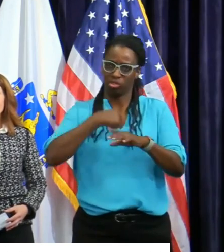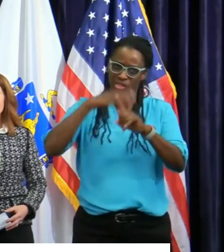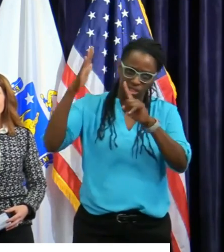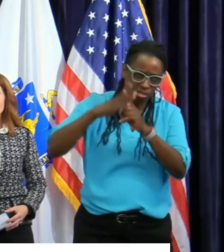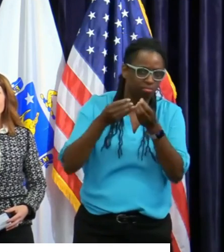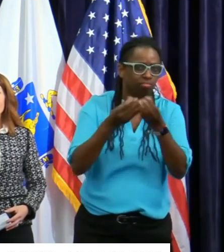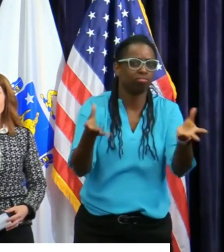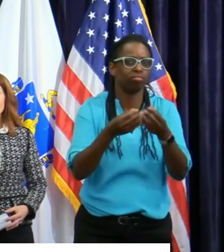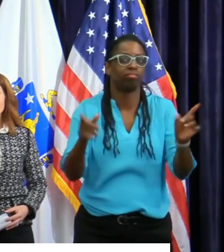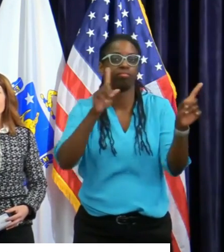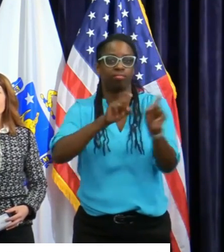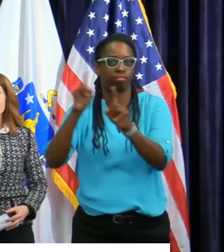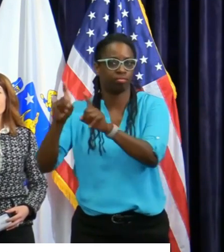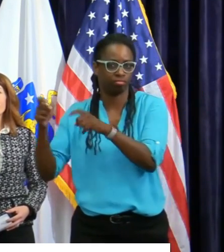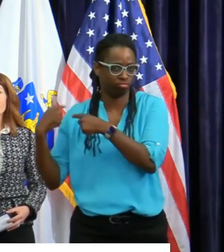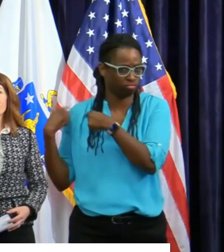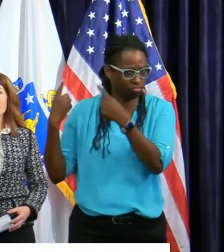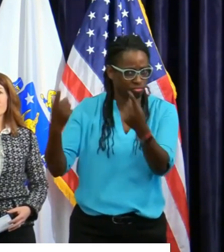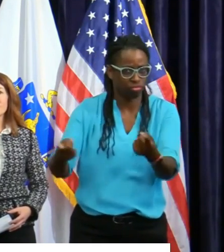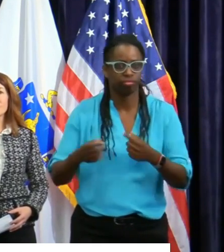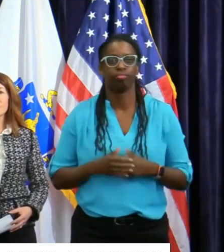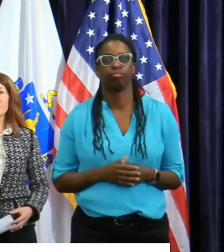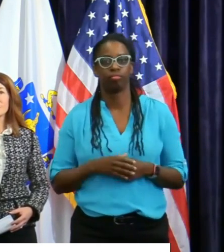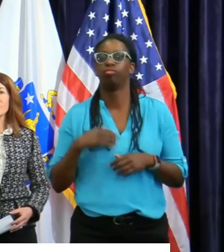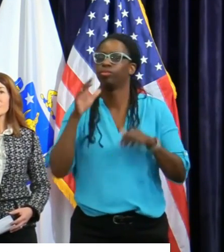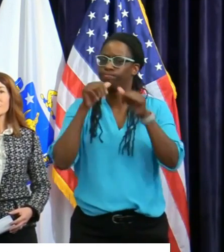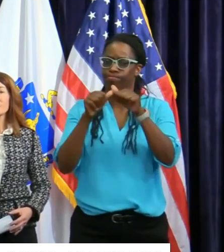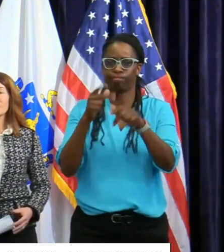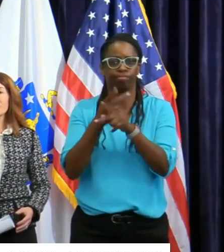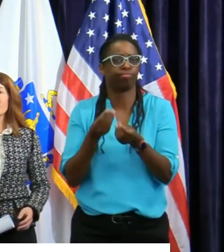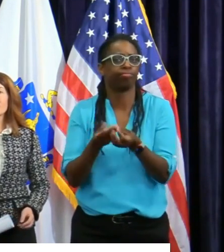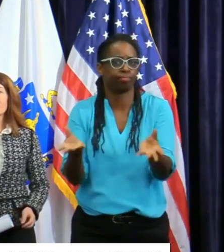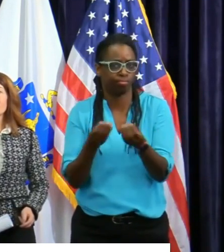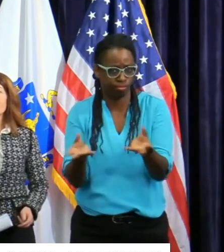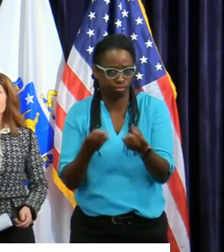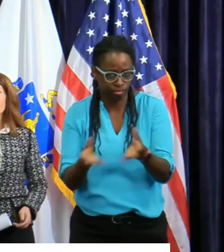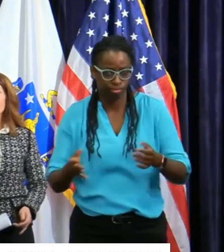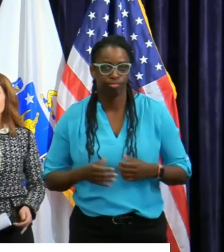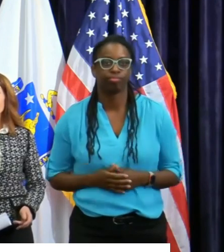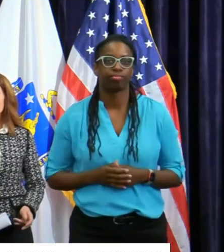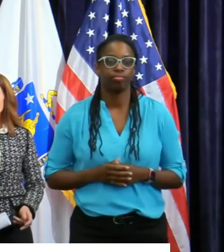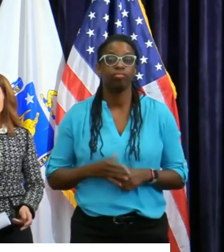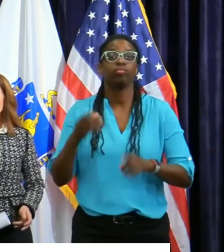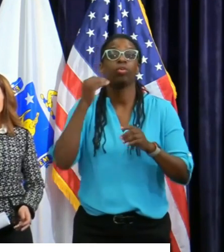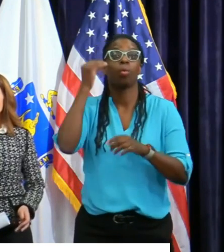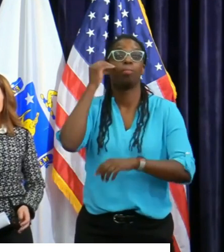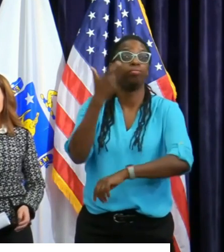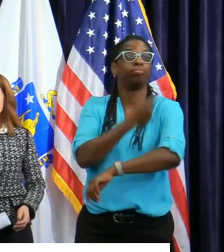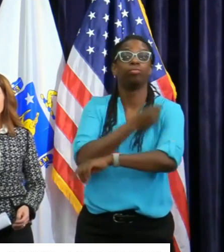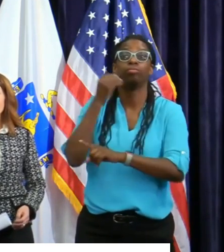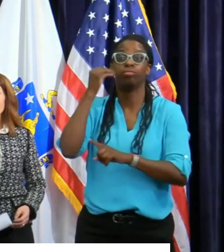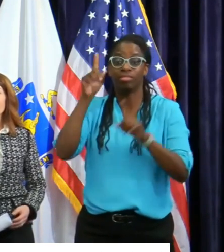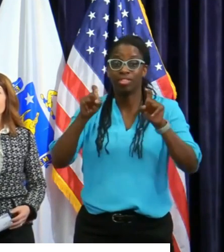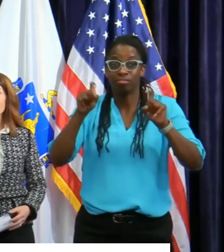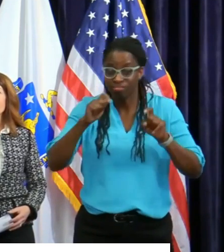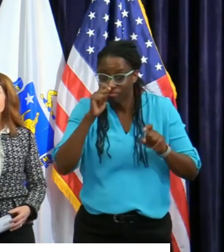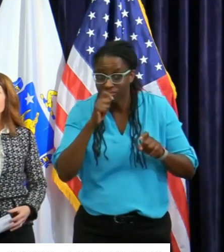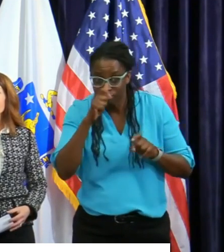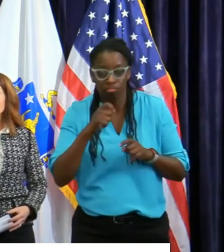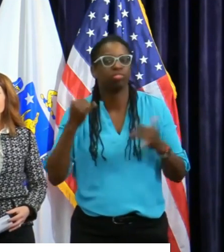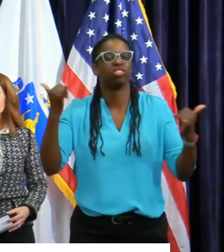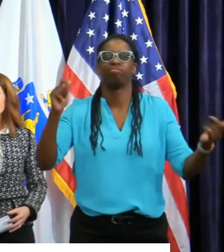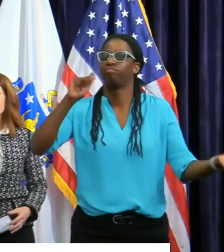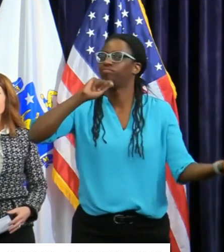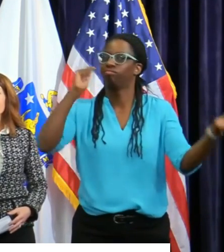and that success. Like vaccines, these rapid at-home tests are potentially a game changer as we continue to